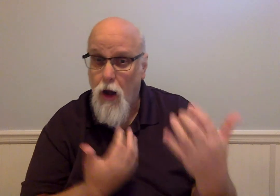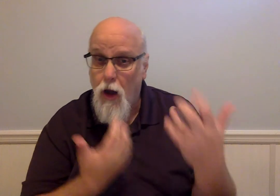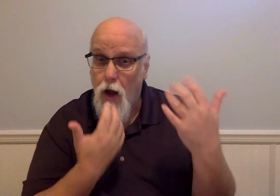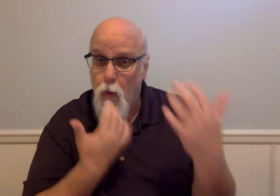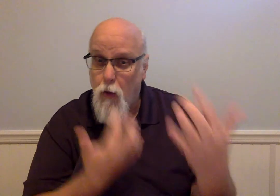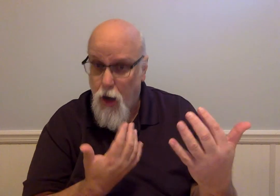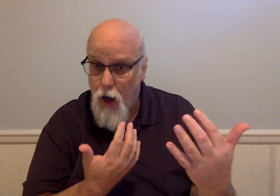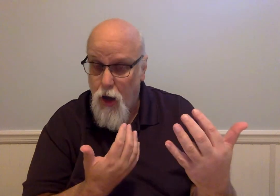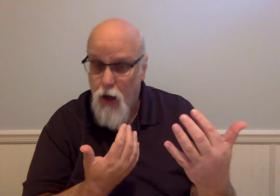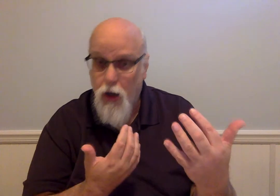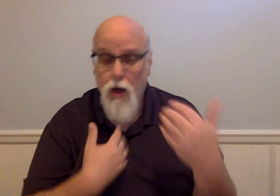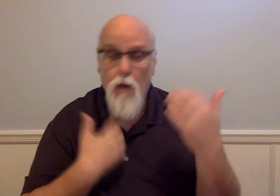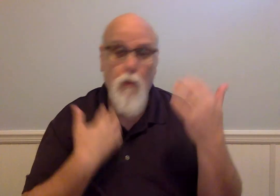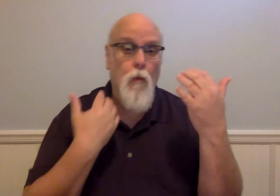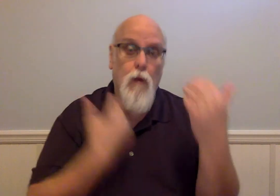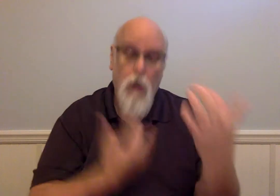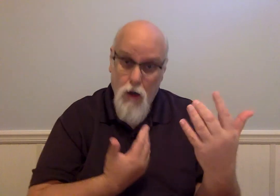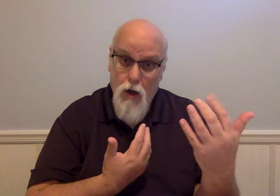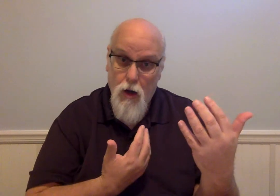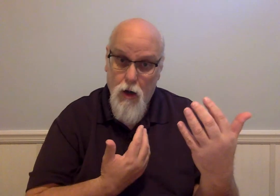I've been waiting and waiting. I'm